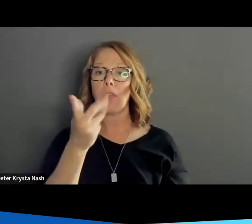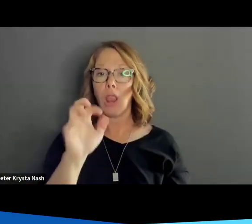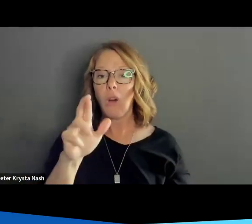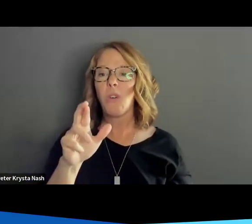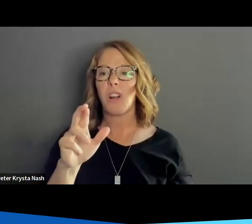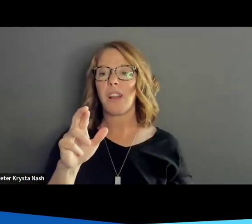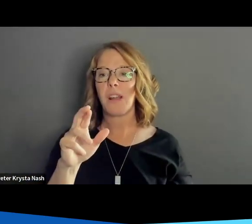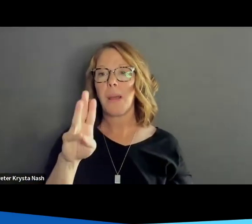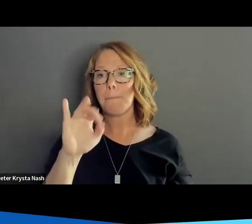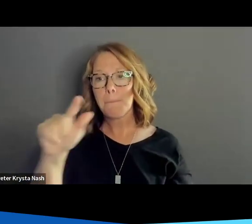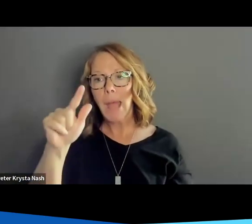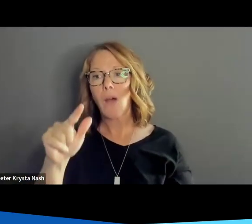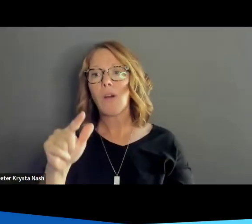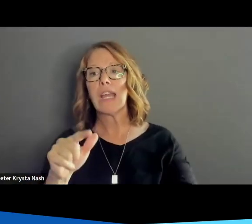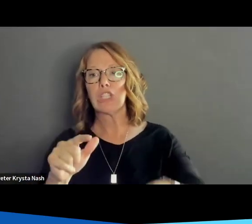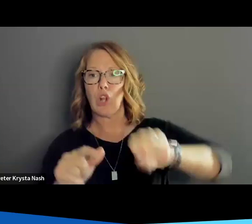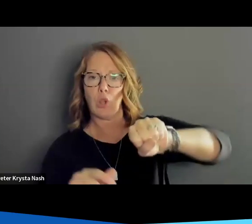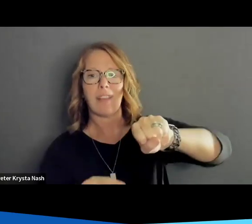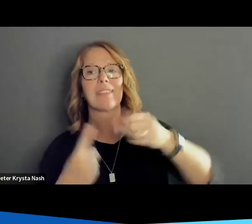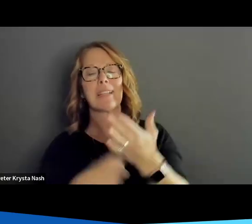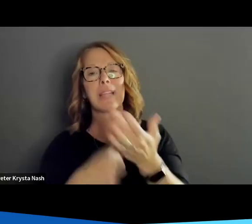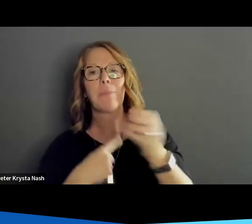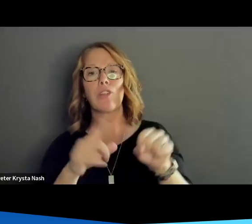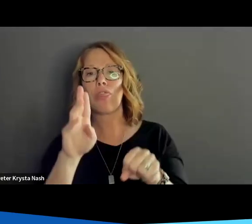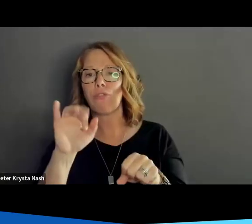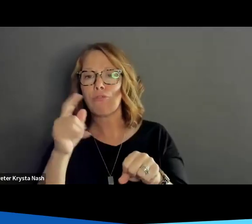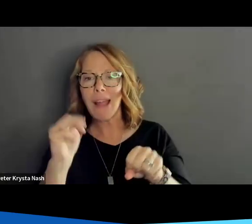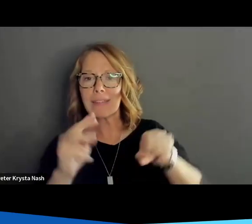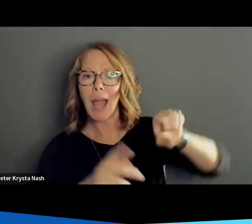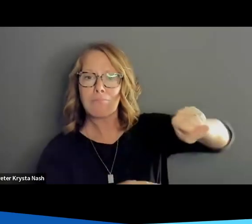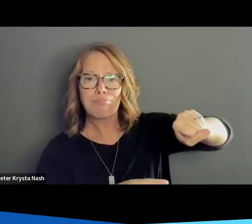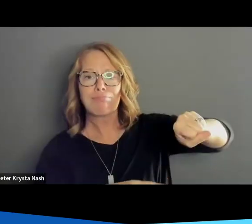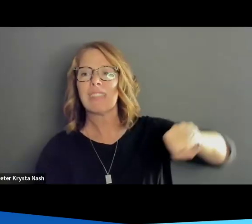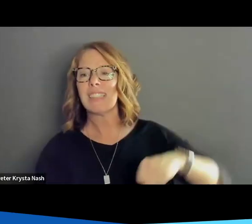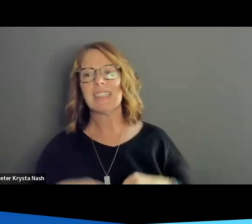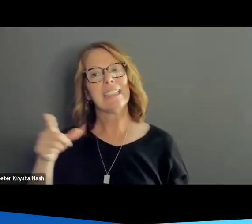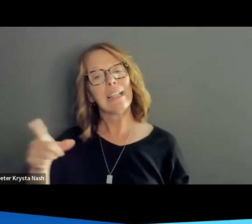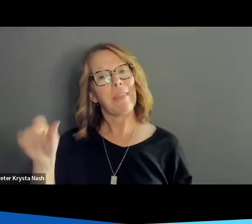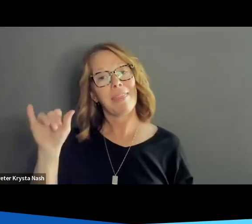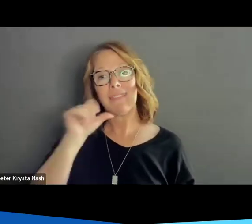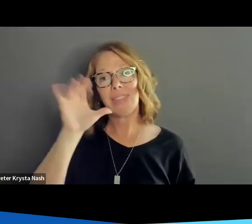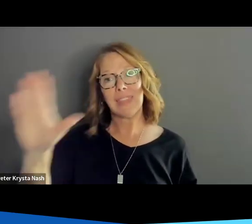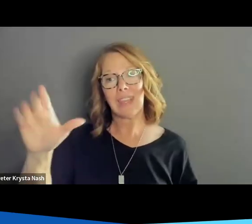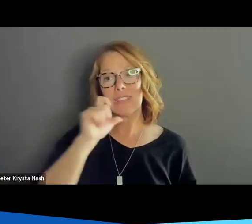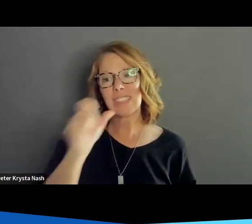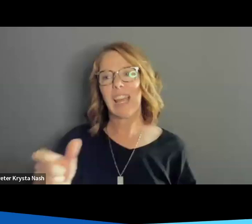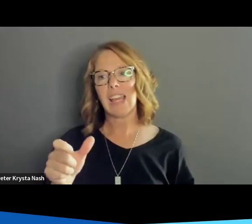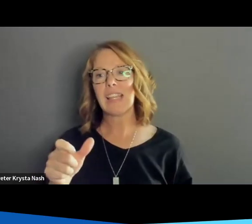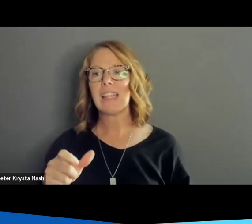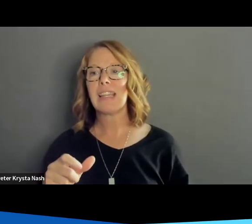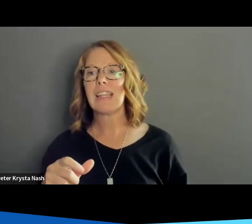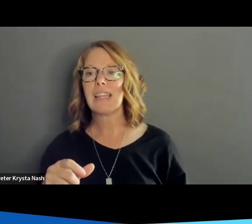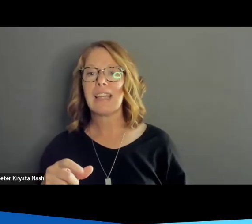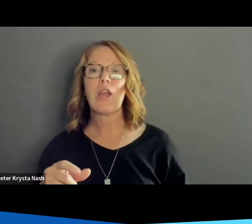off. Sometimes the rectum is closed off, but in this case, that was not done, and in some cases, it is not done,